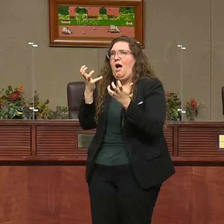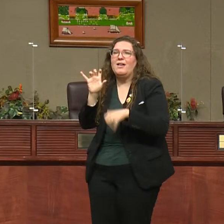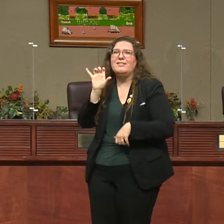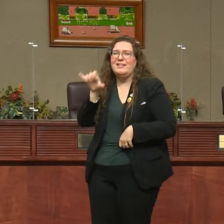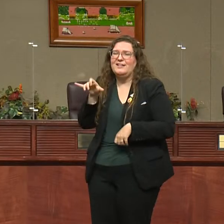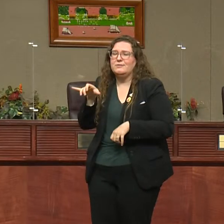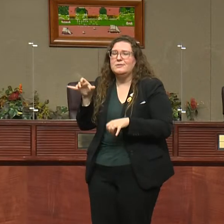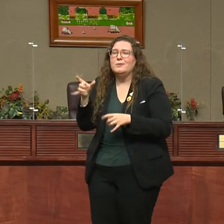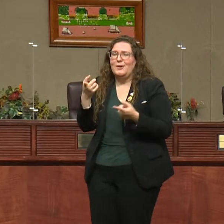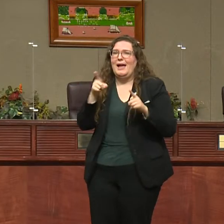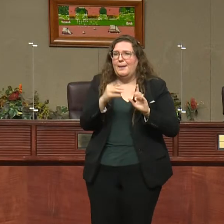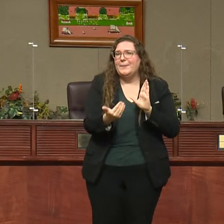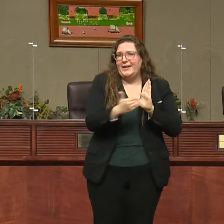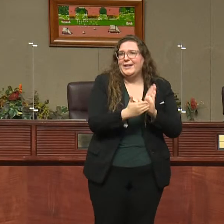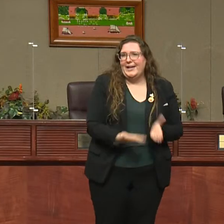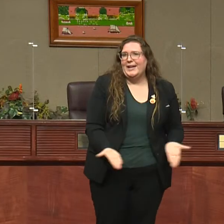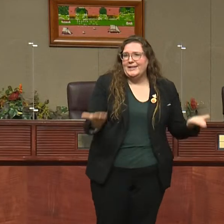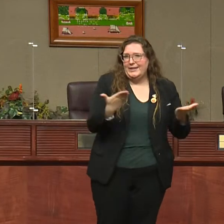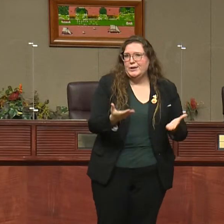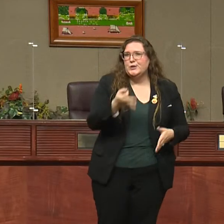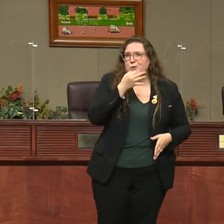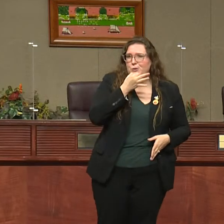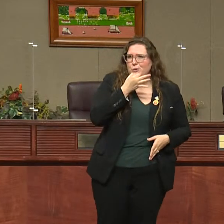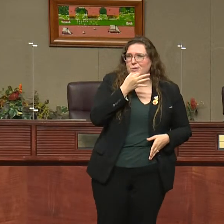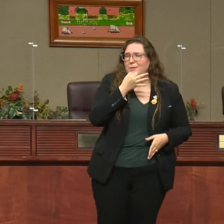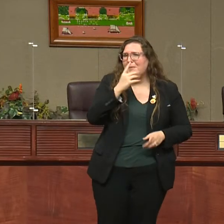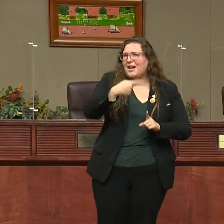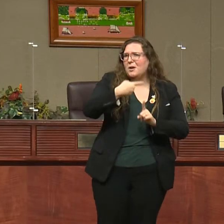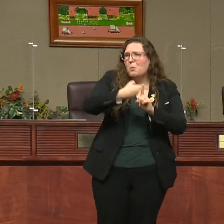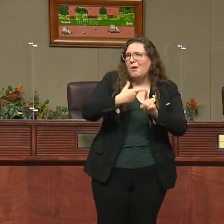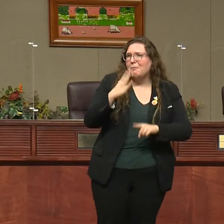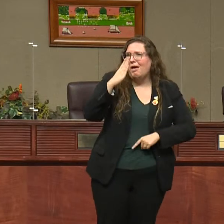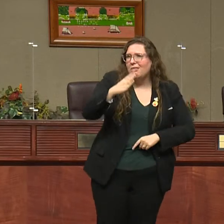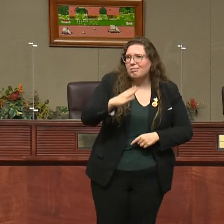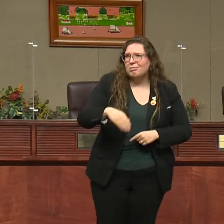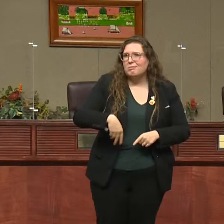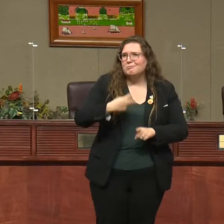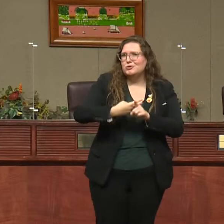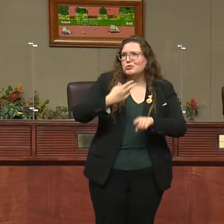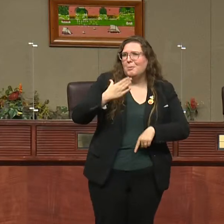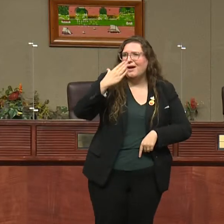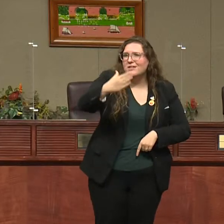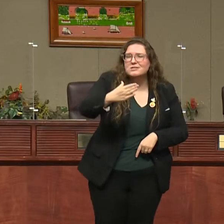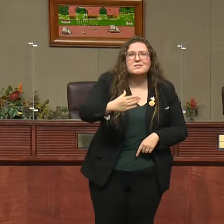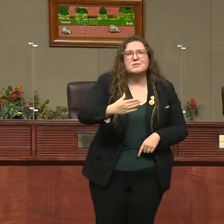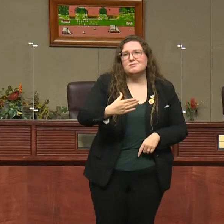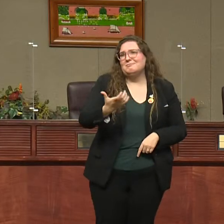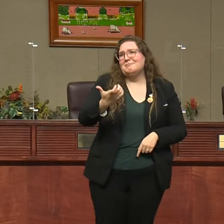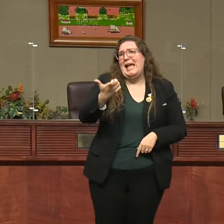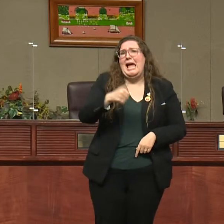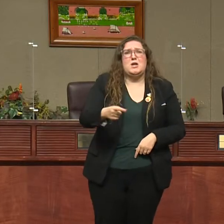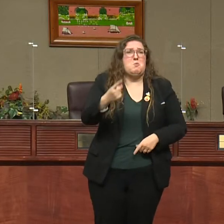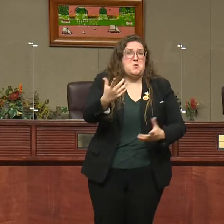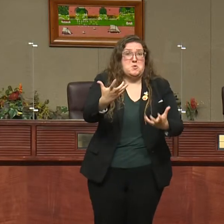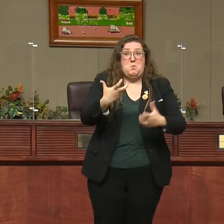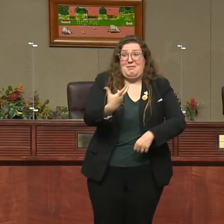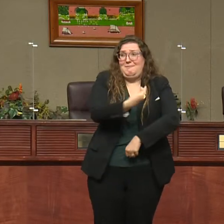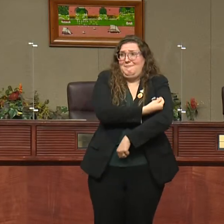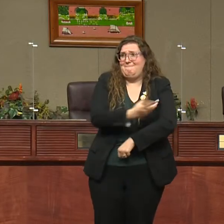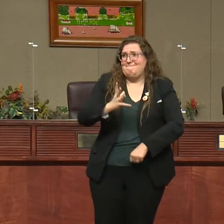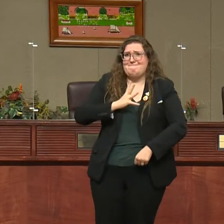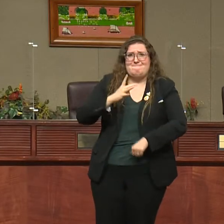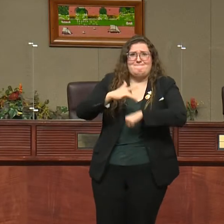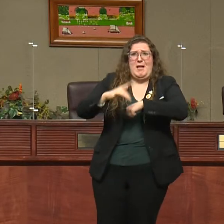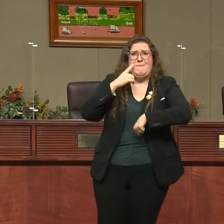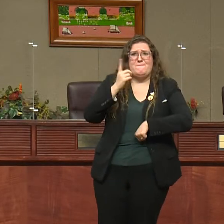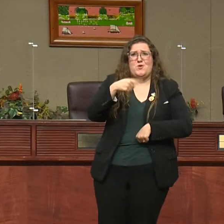to happen. But in 4 weeks, 6 week time, we will be in a point that anyone can get the vaccine at